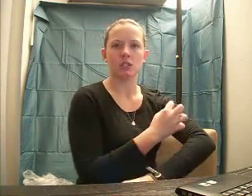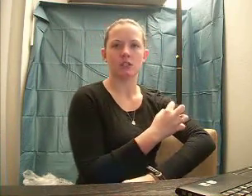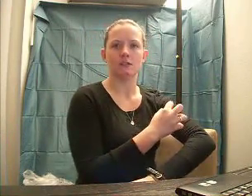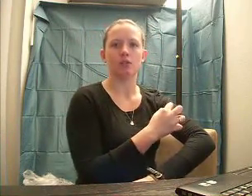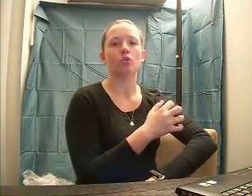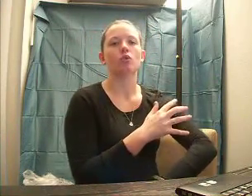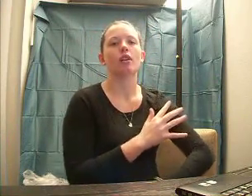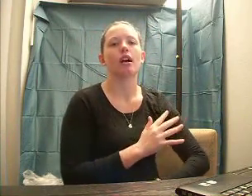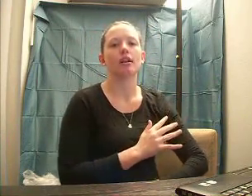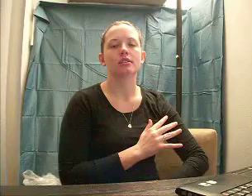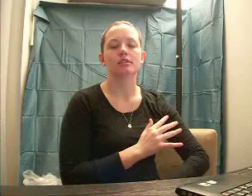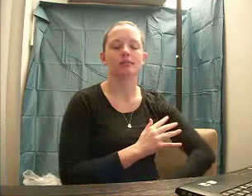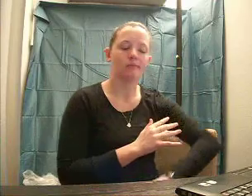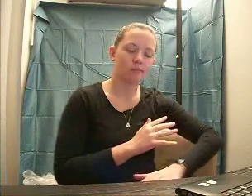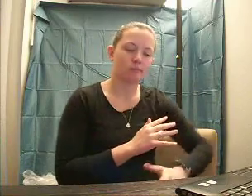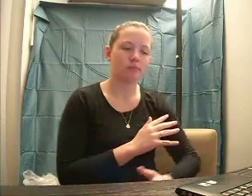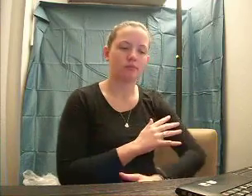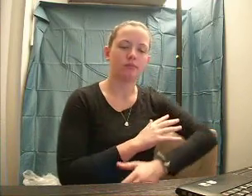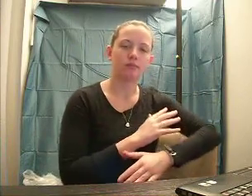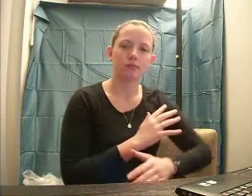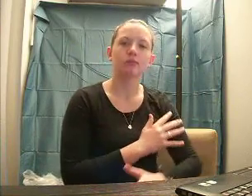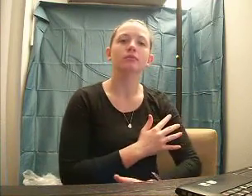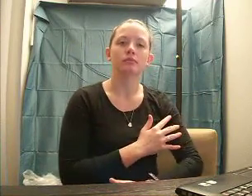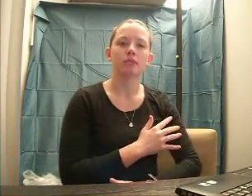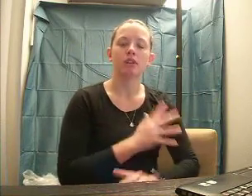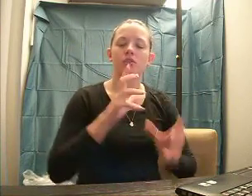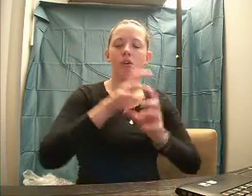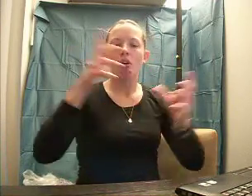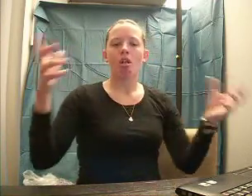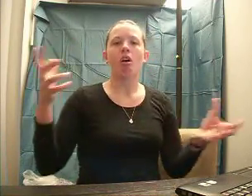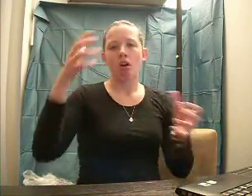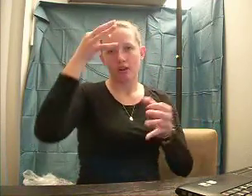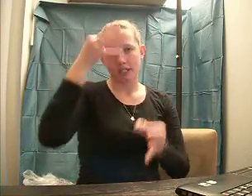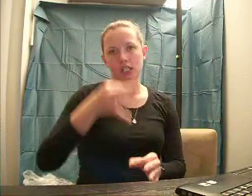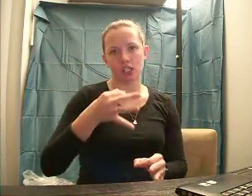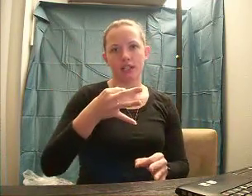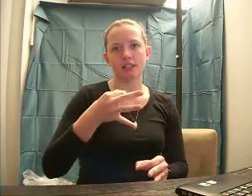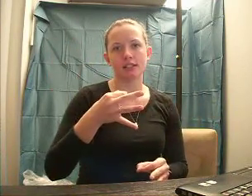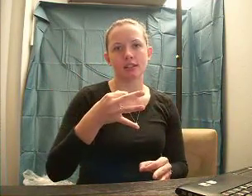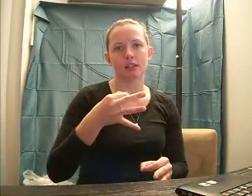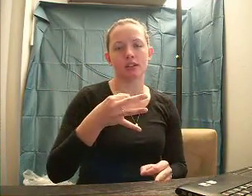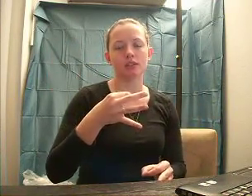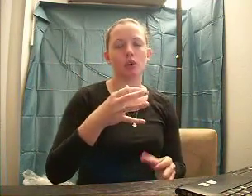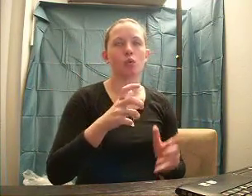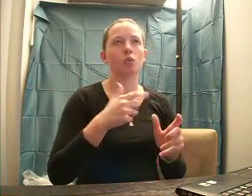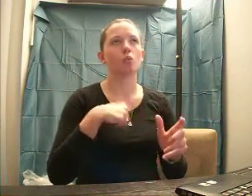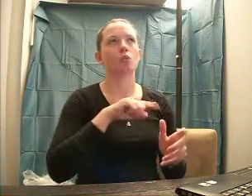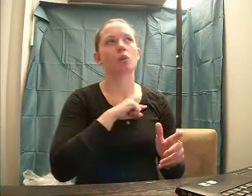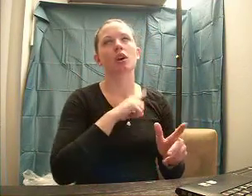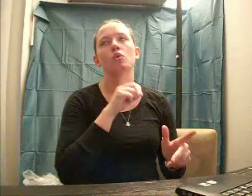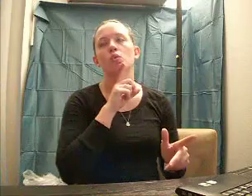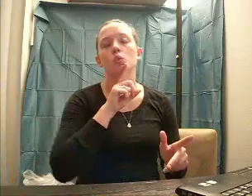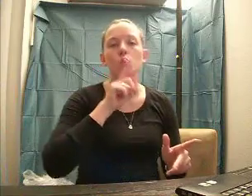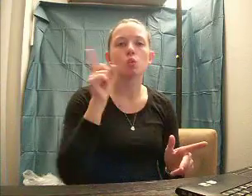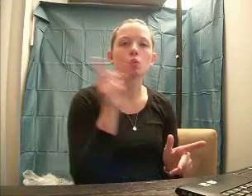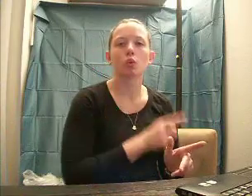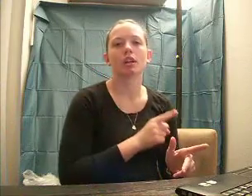have a huge amount of choice in it. Now it turns out we are extremely stereotypical. We all move the same way, pretty